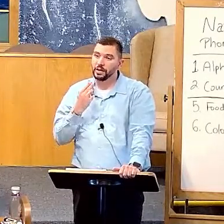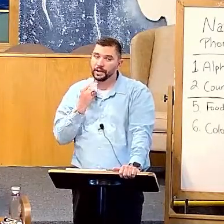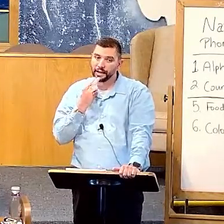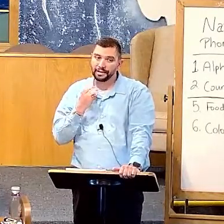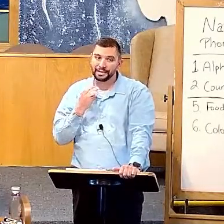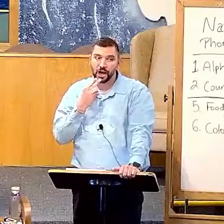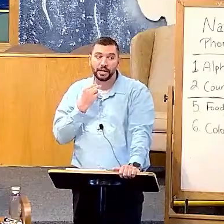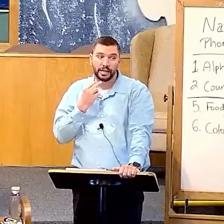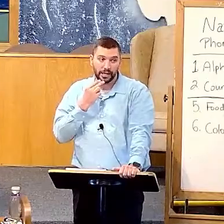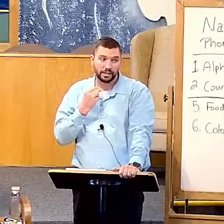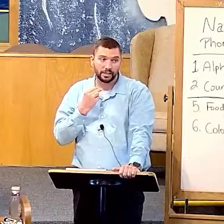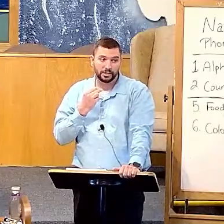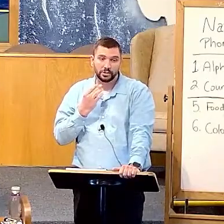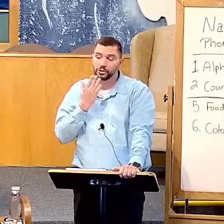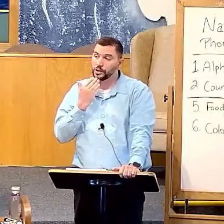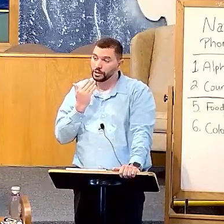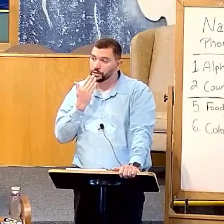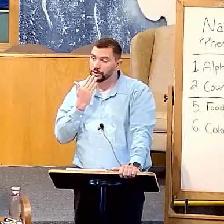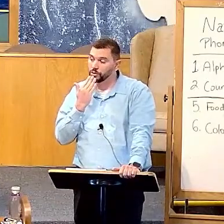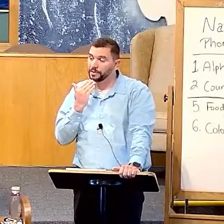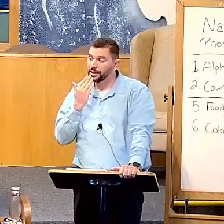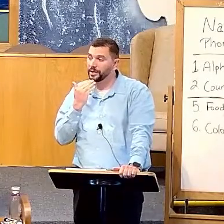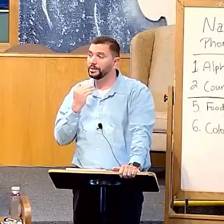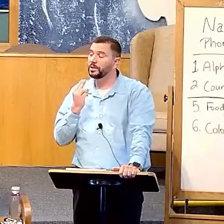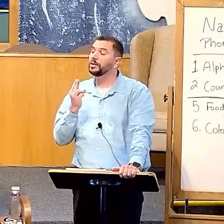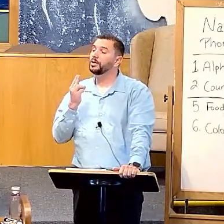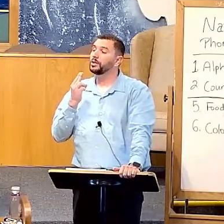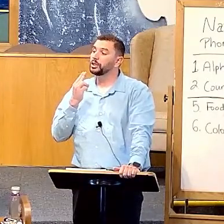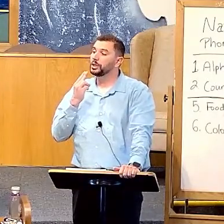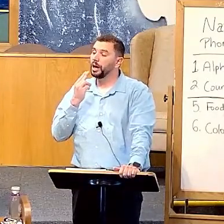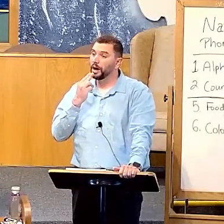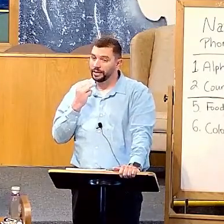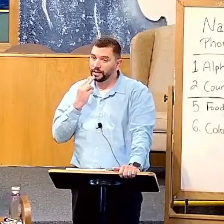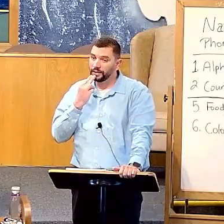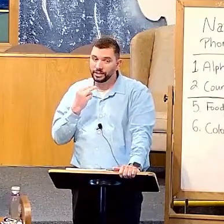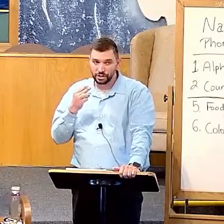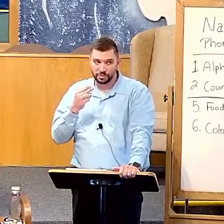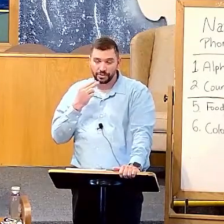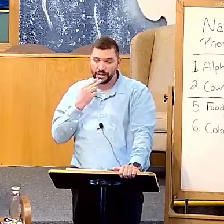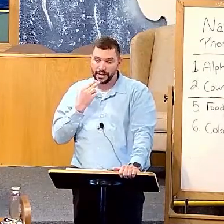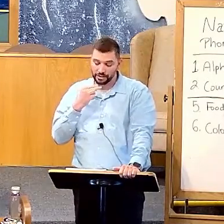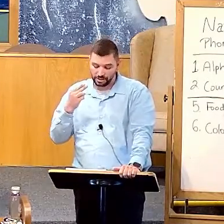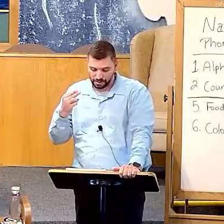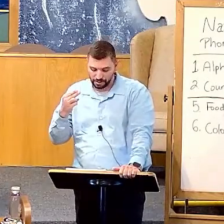That's honey. So sugar is open hand. Honey is just with an H.